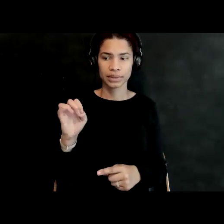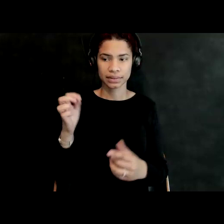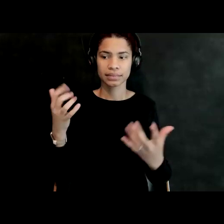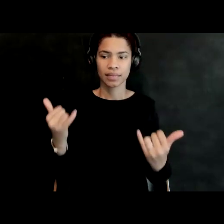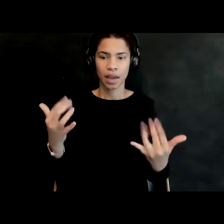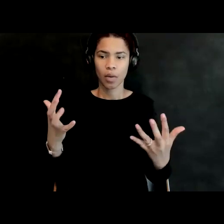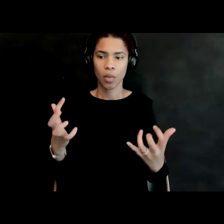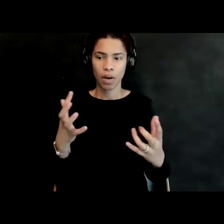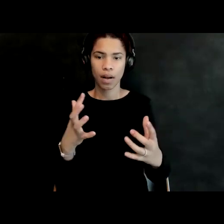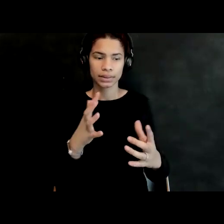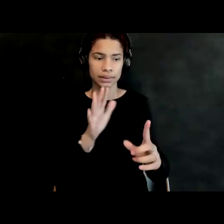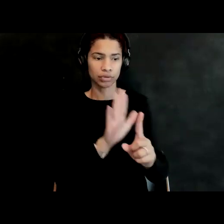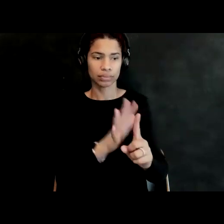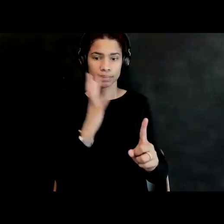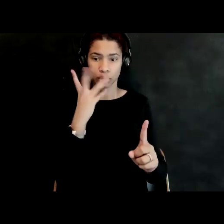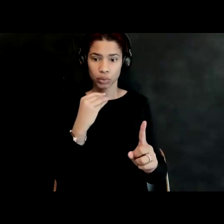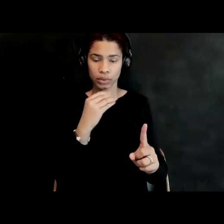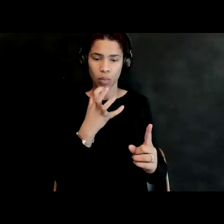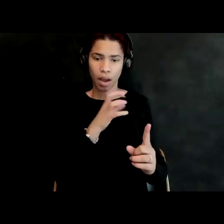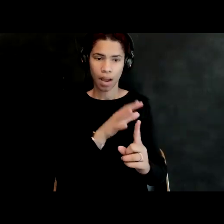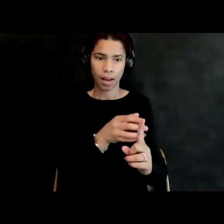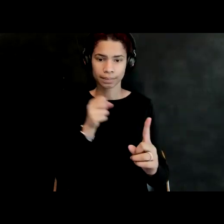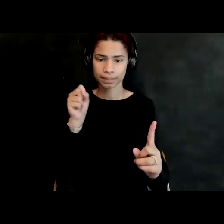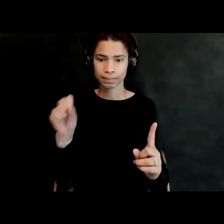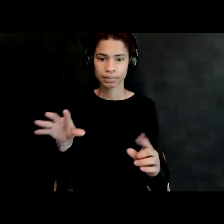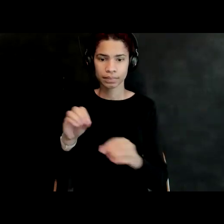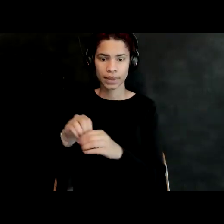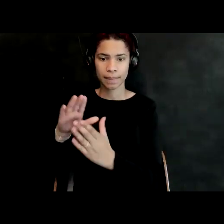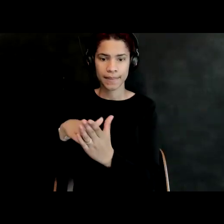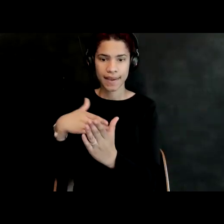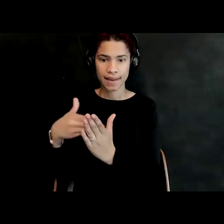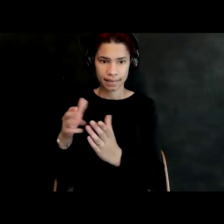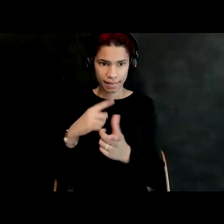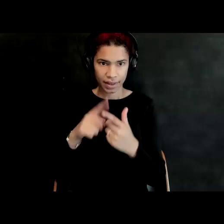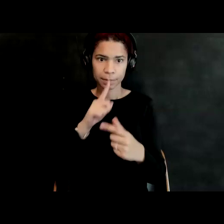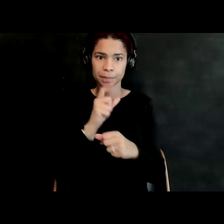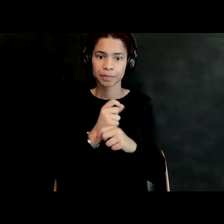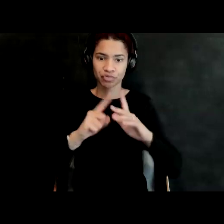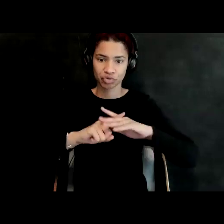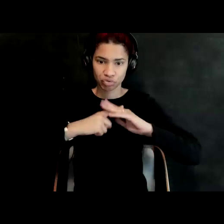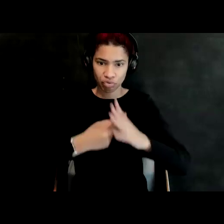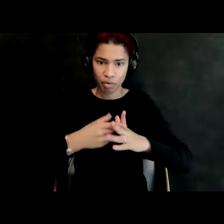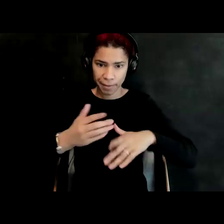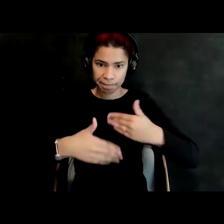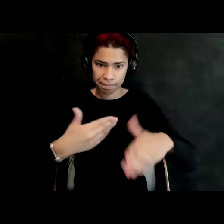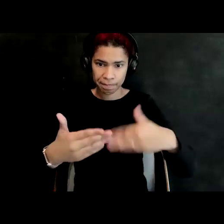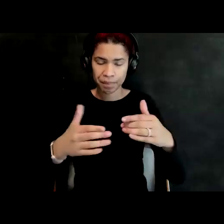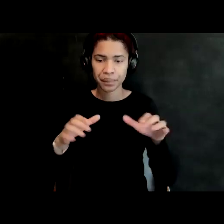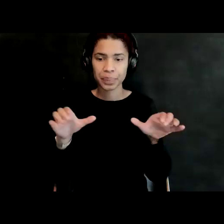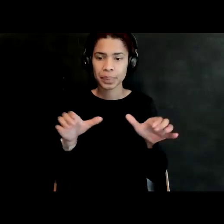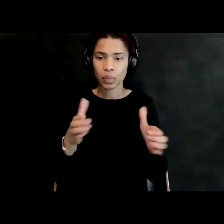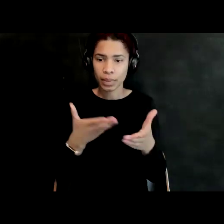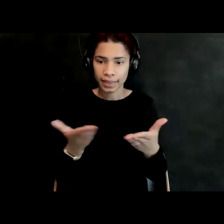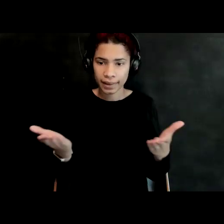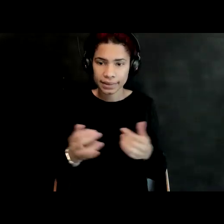her beauty in a painting. That's what he wants. And he starts to pursue that. He starts to do things